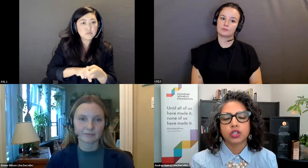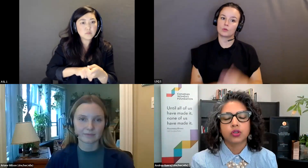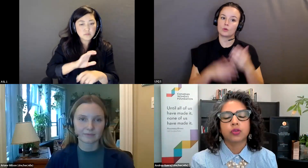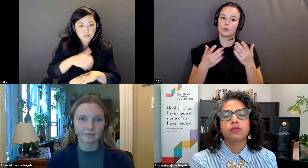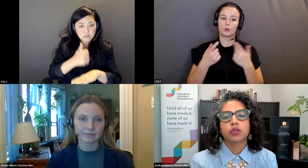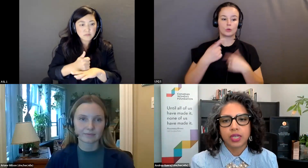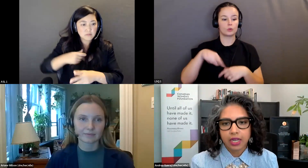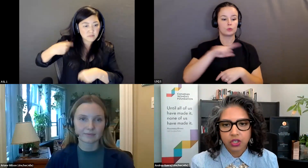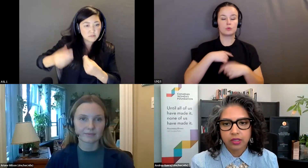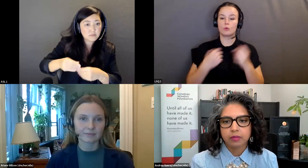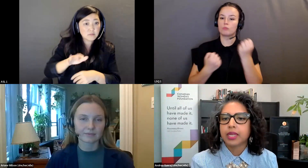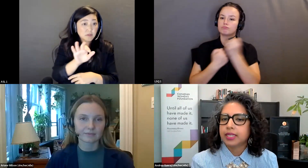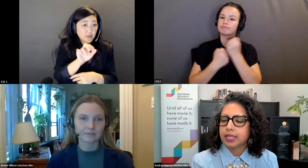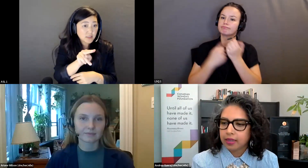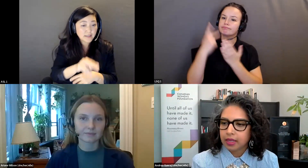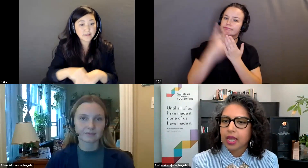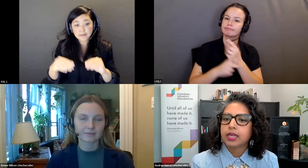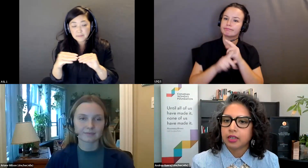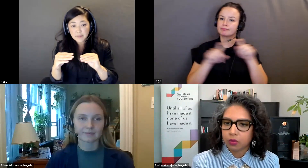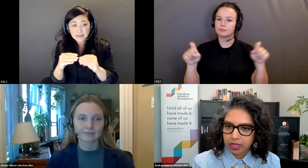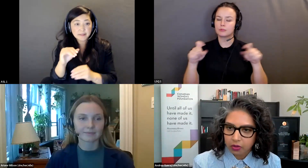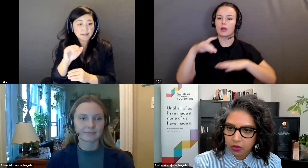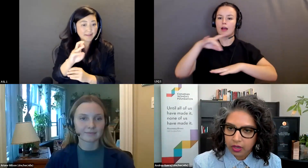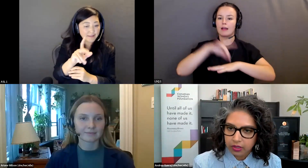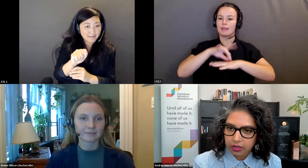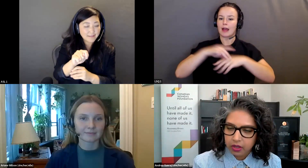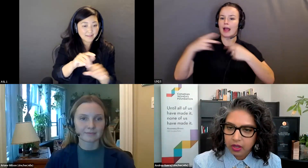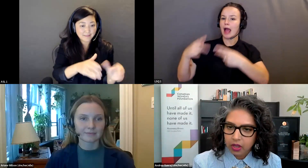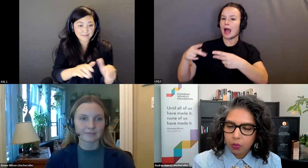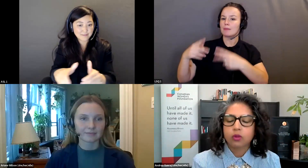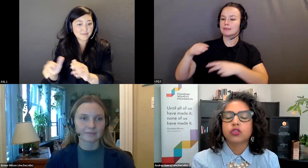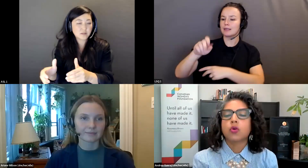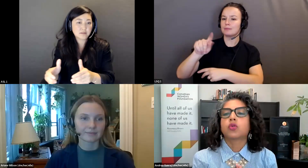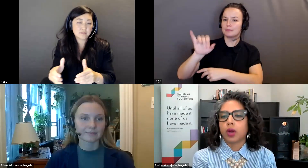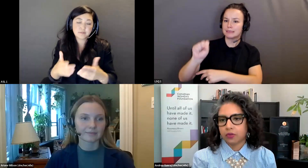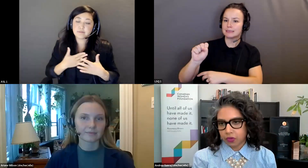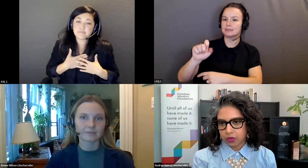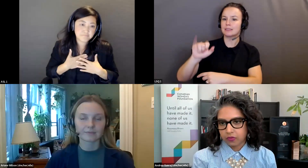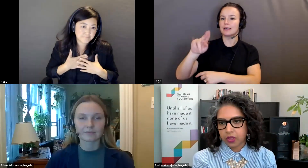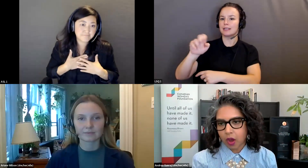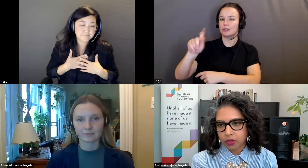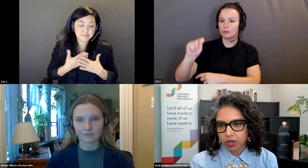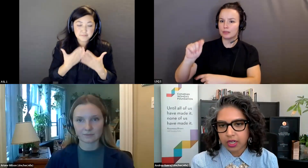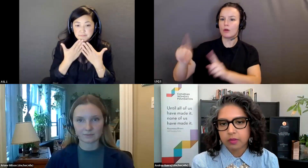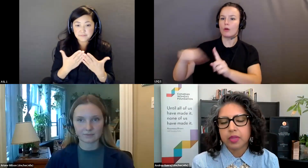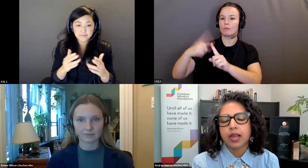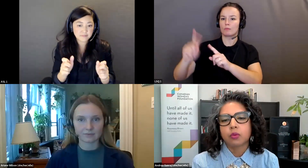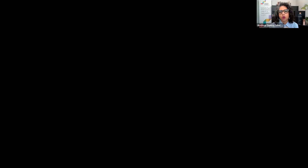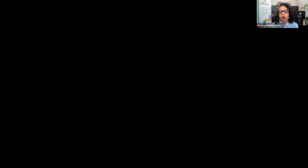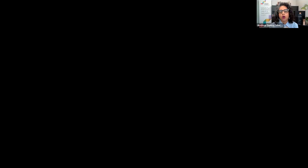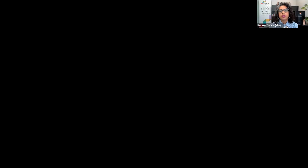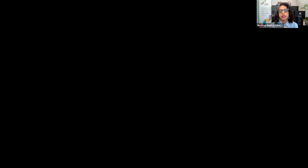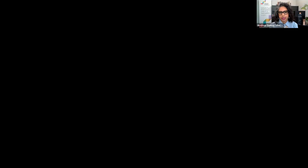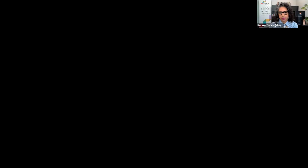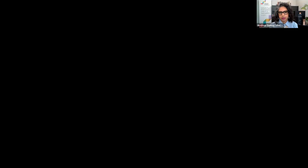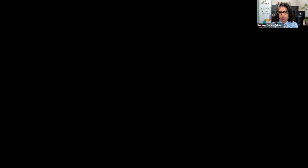on traditional First Nations, Métis, and Inuit territories. We are so grateful for the opportunity to meet and